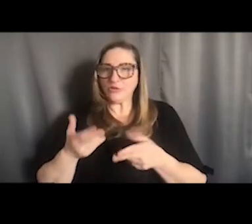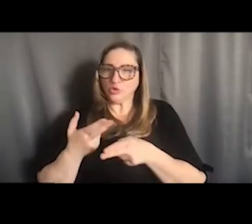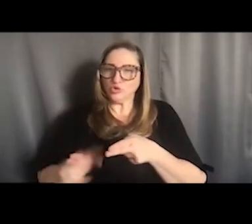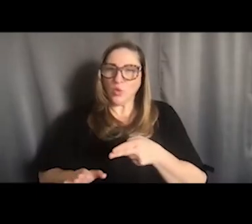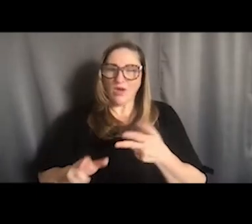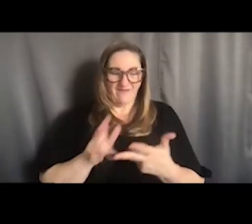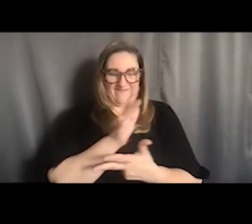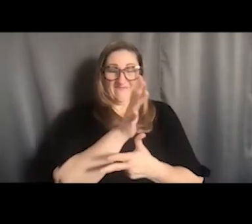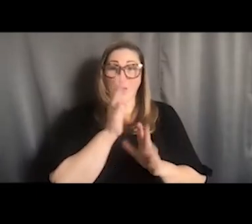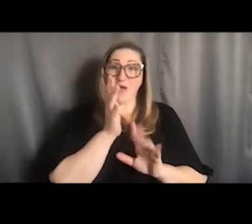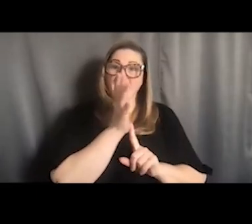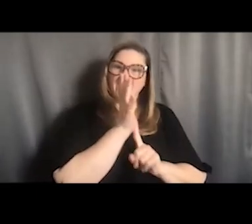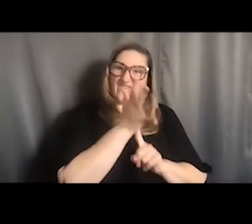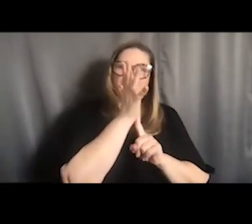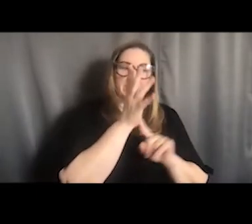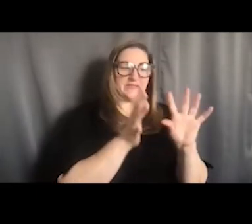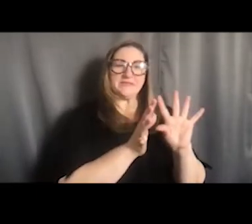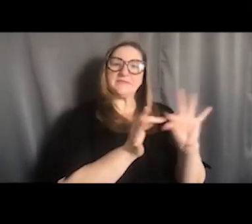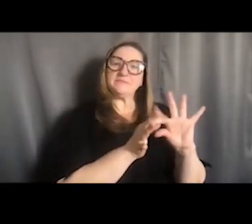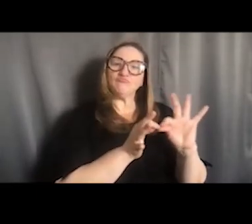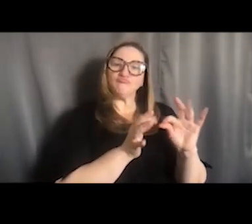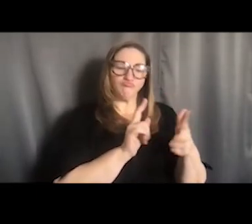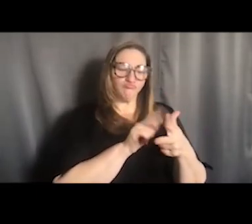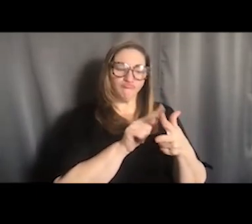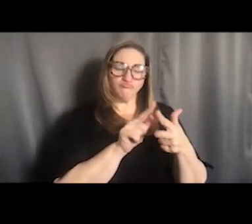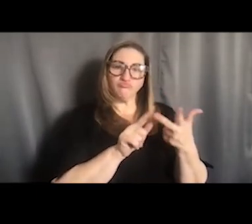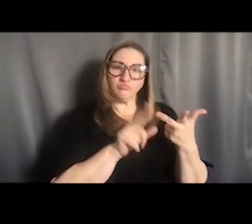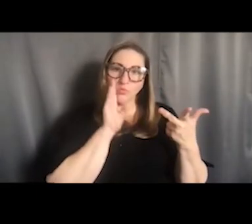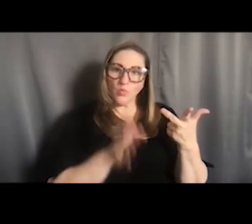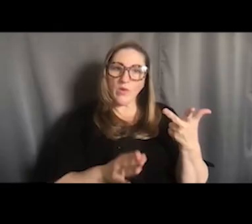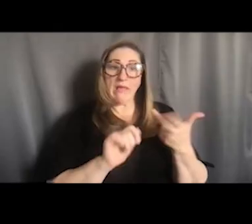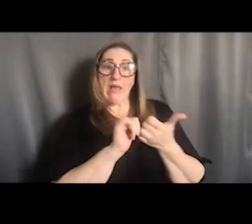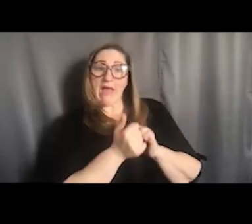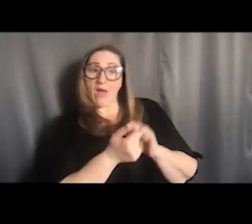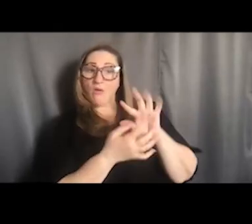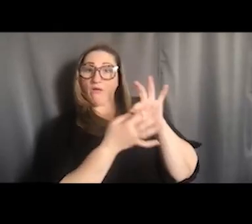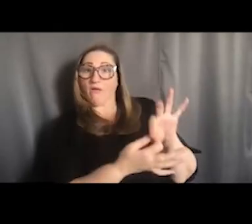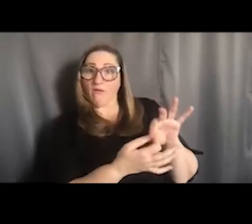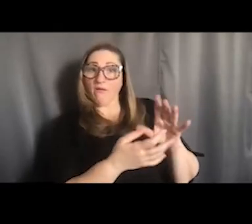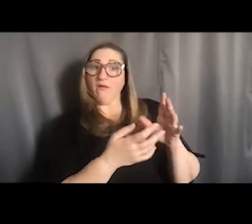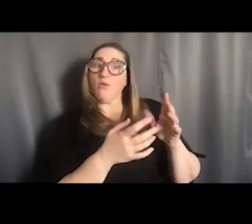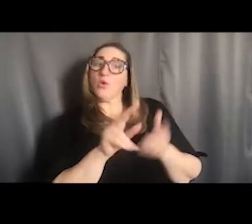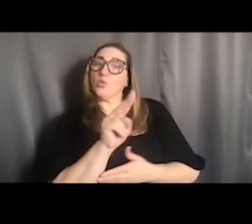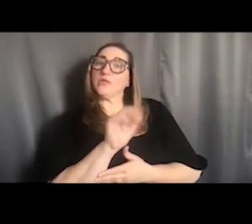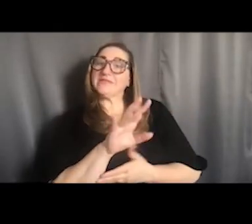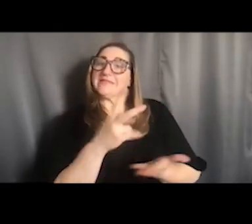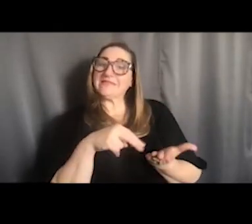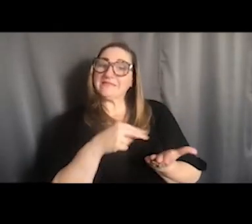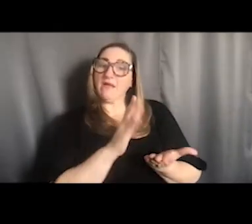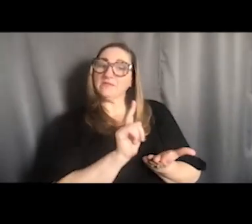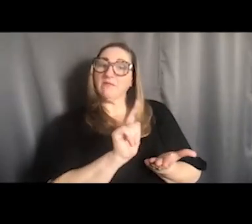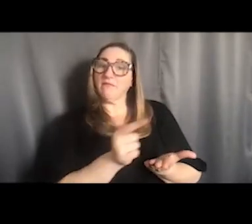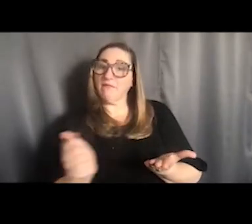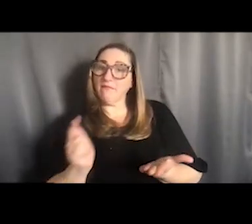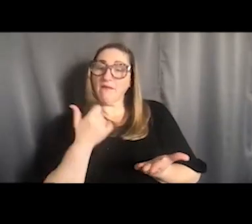that same question that we asked last year. How are you building our New York City dance? After the speakers go, we will have the chance to discuss the